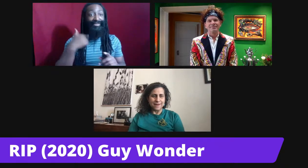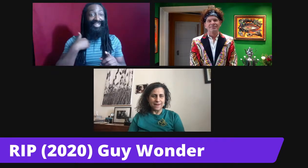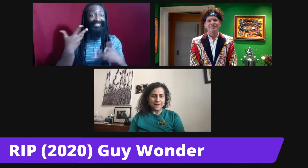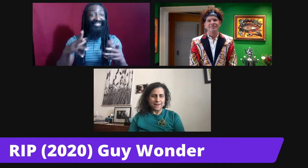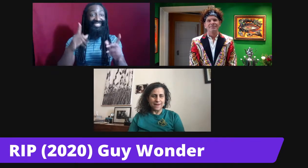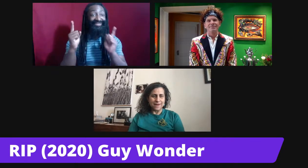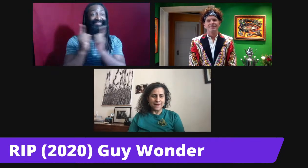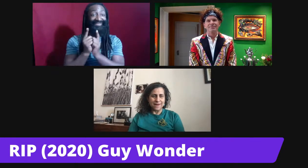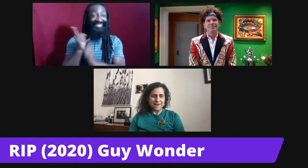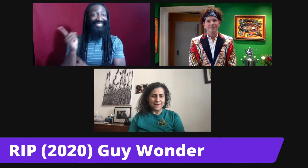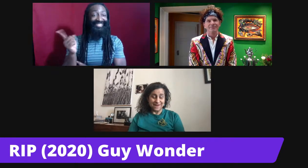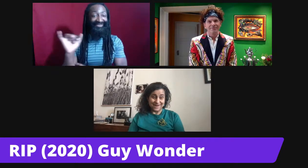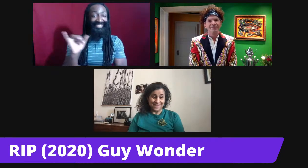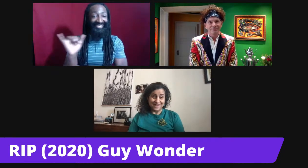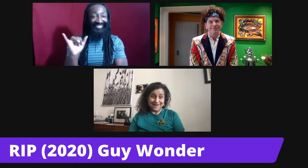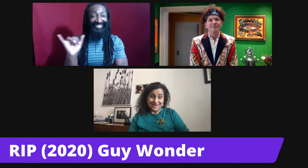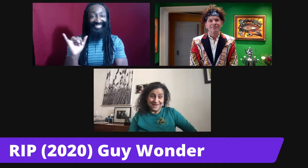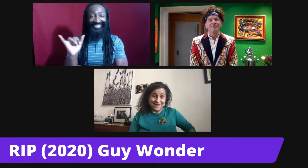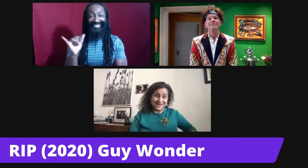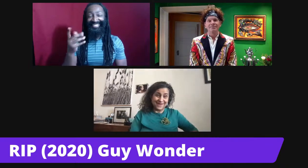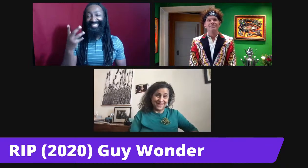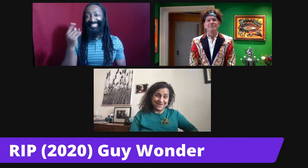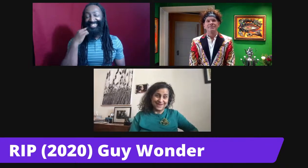It was an honor to be able to meet him there.